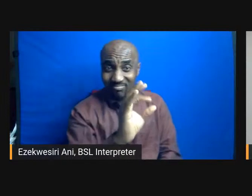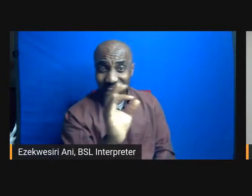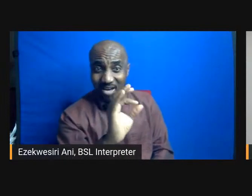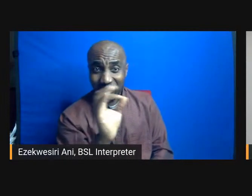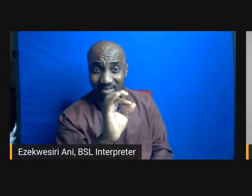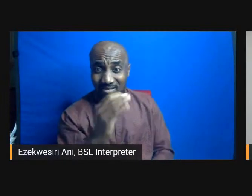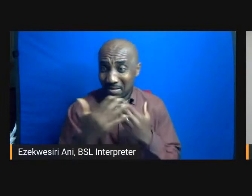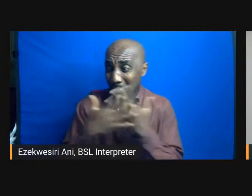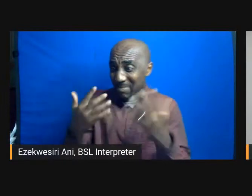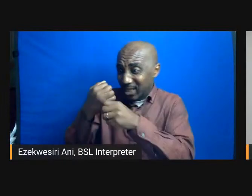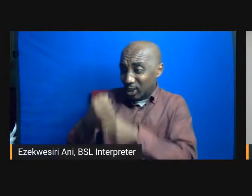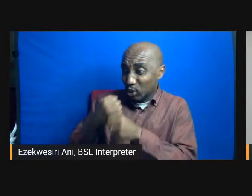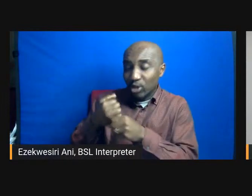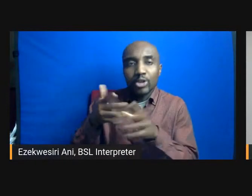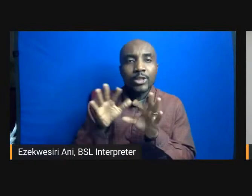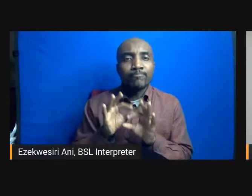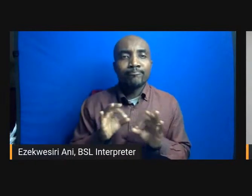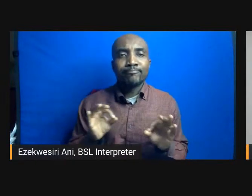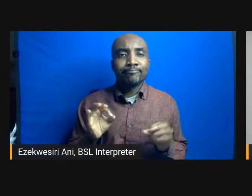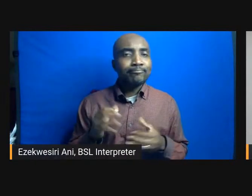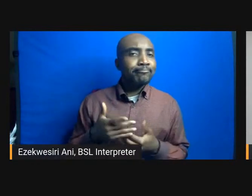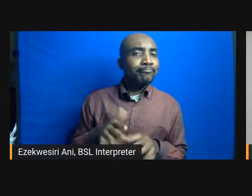been silent and complicit.